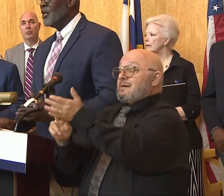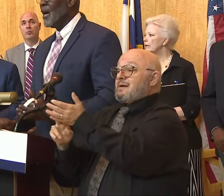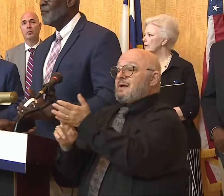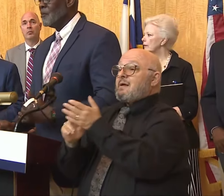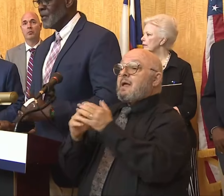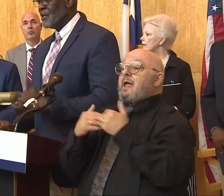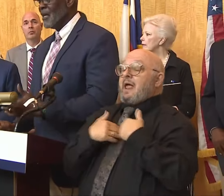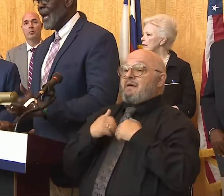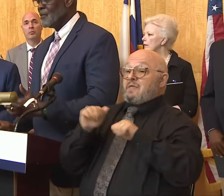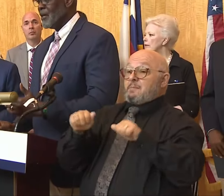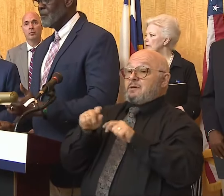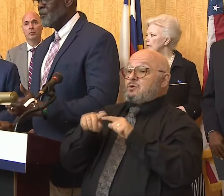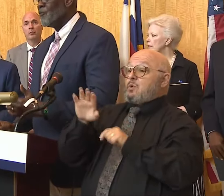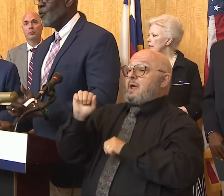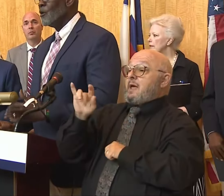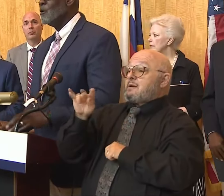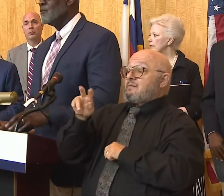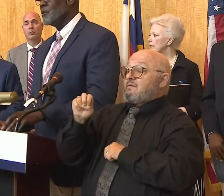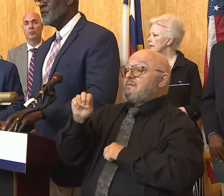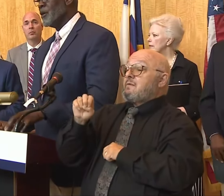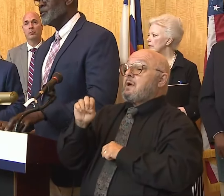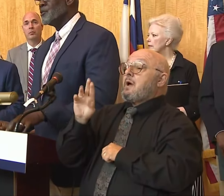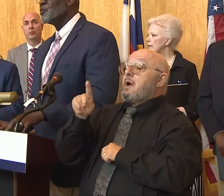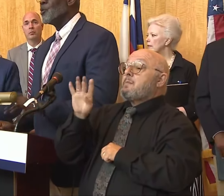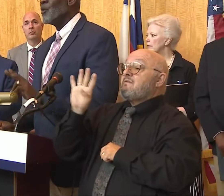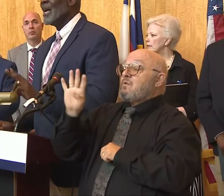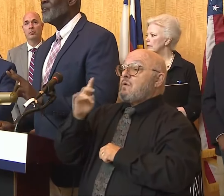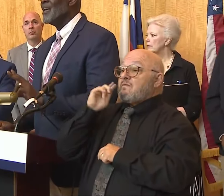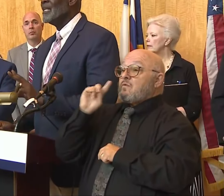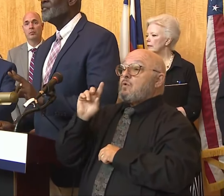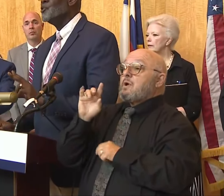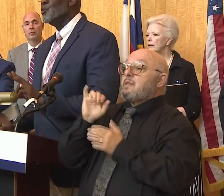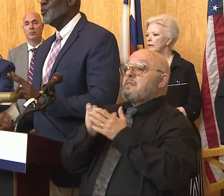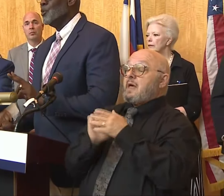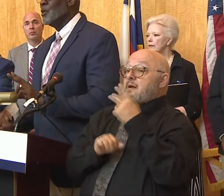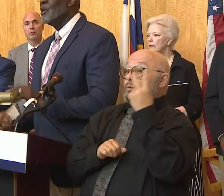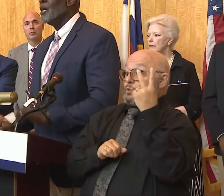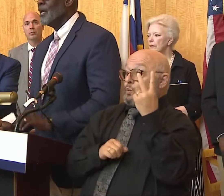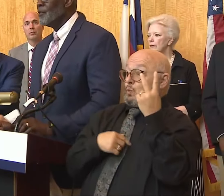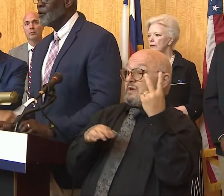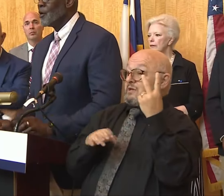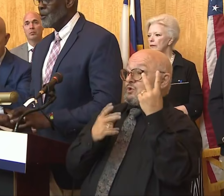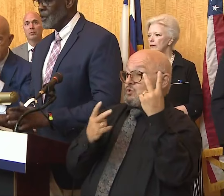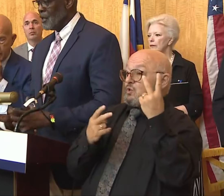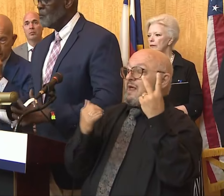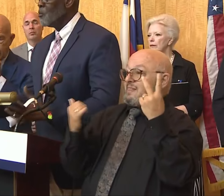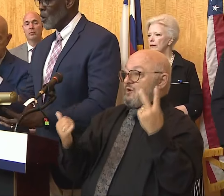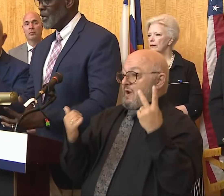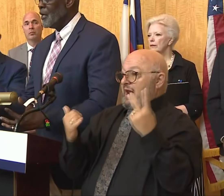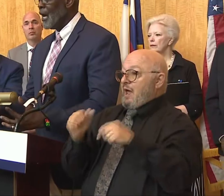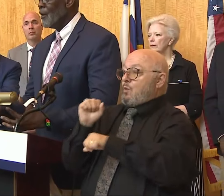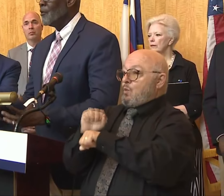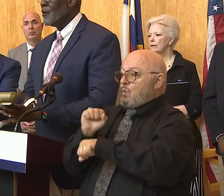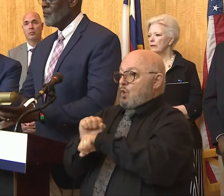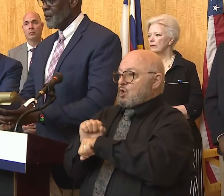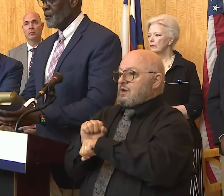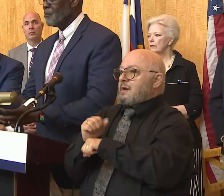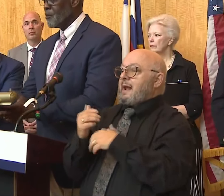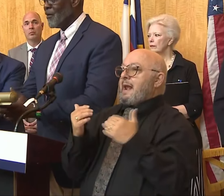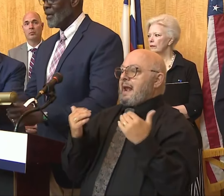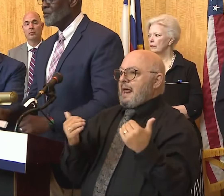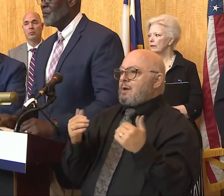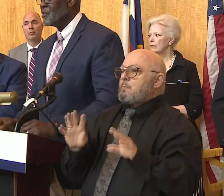so we have the ability to activate up to four. For the duration of the storm, we activated two, and they're currently working now.